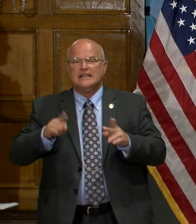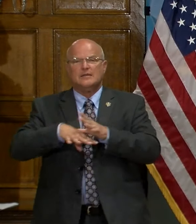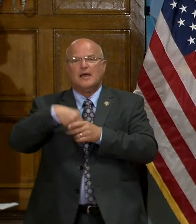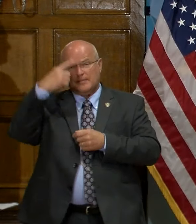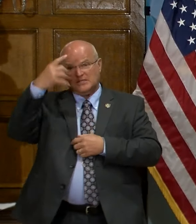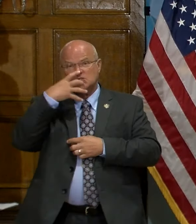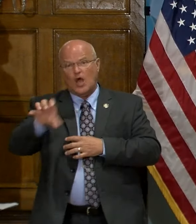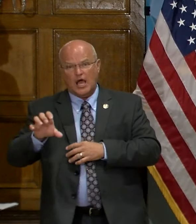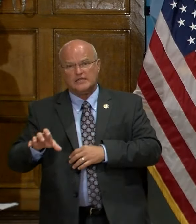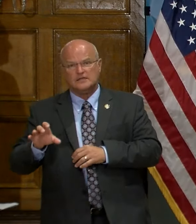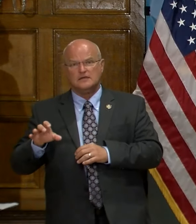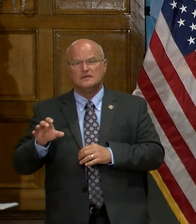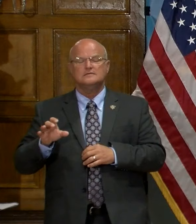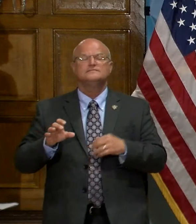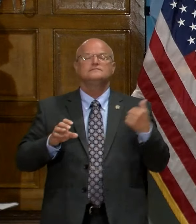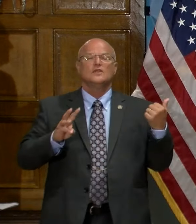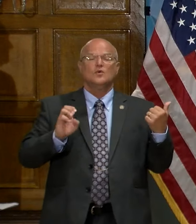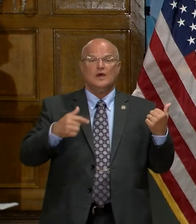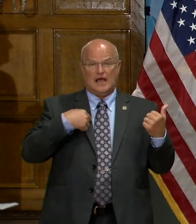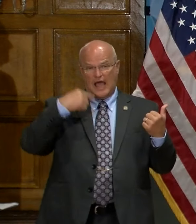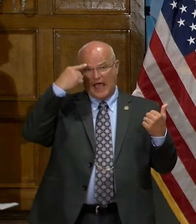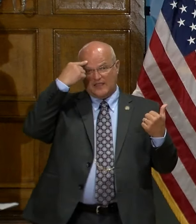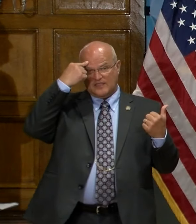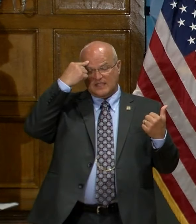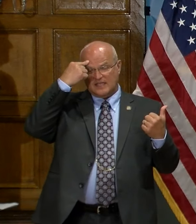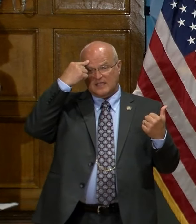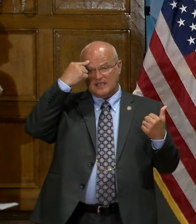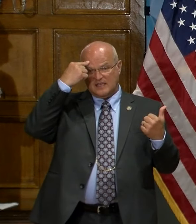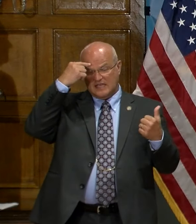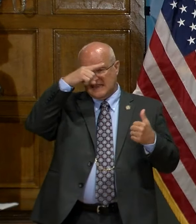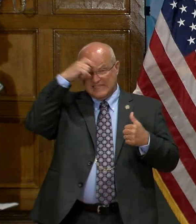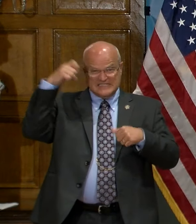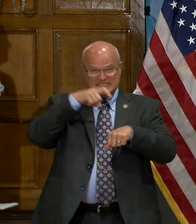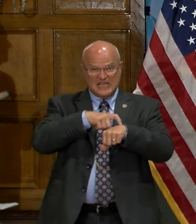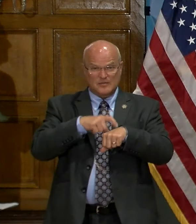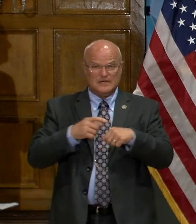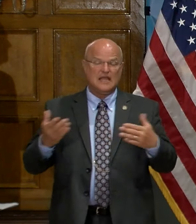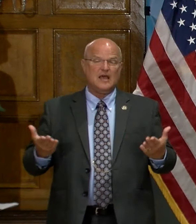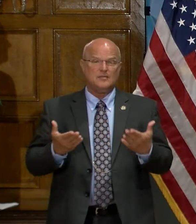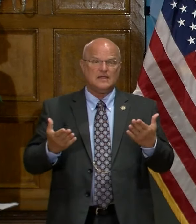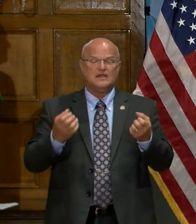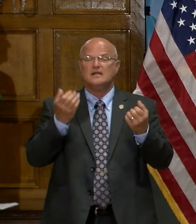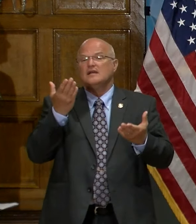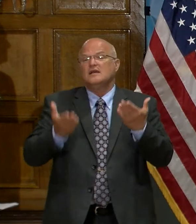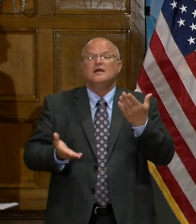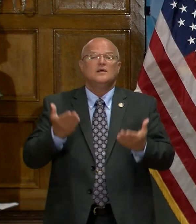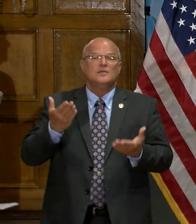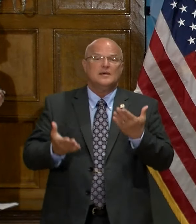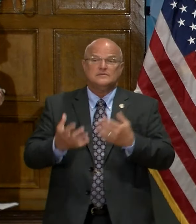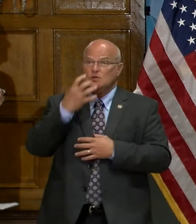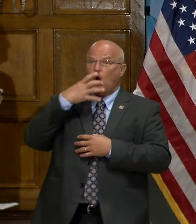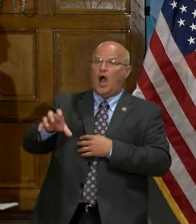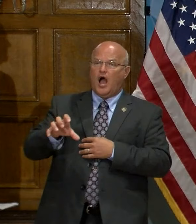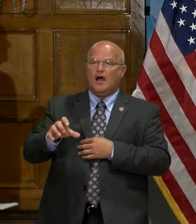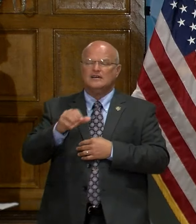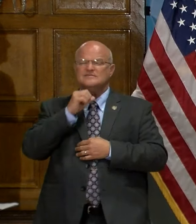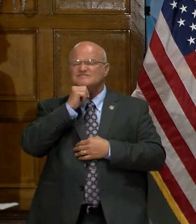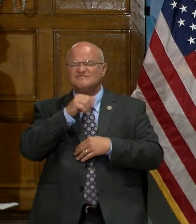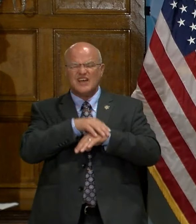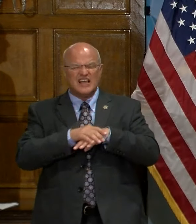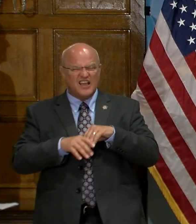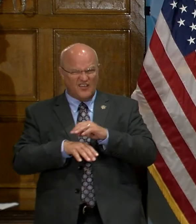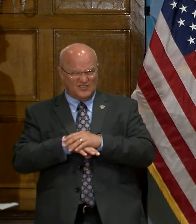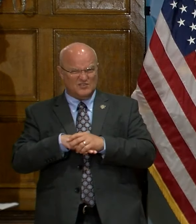because it's too hot? well, I think in the summertime here, it may just be too hot or too